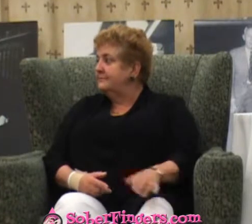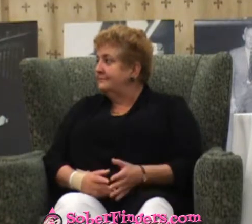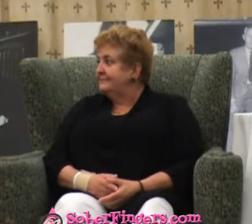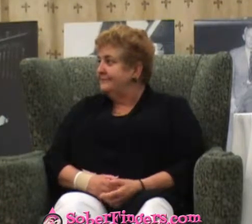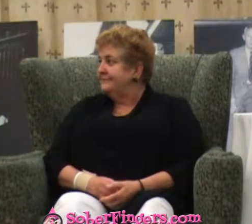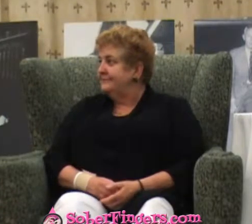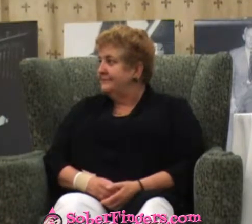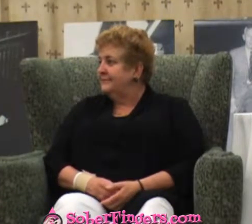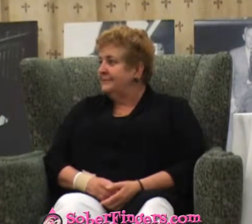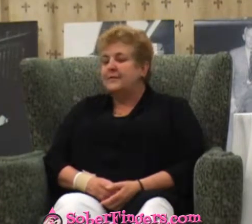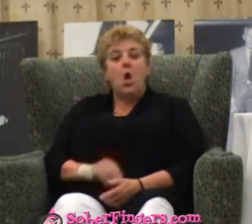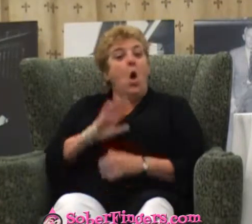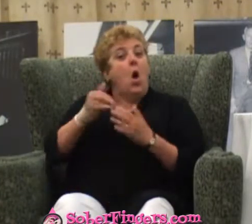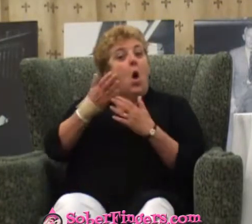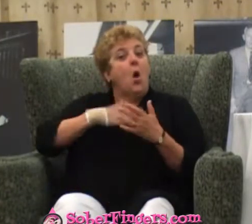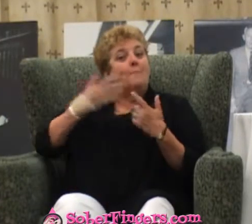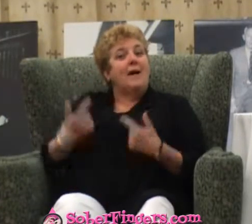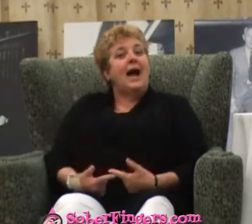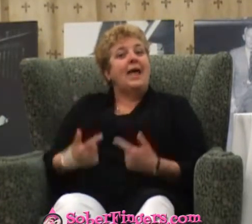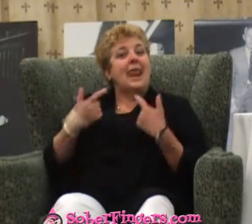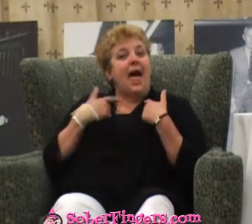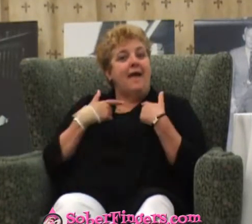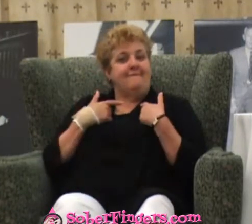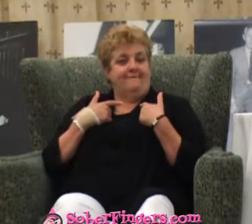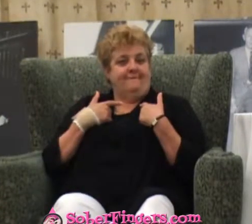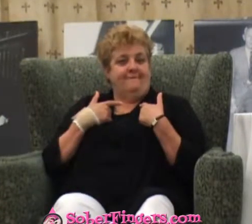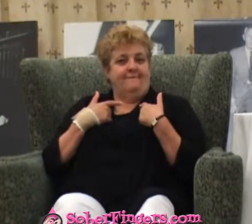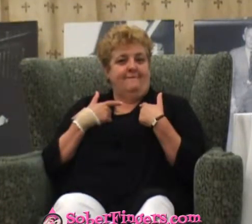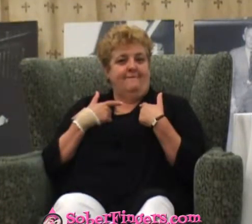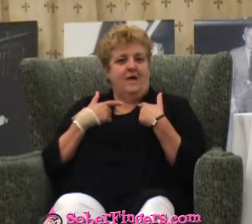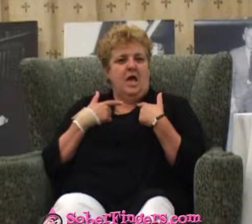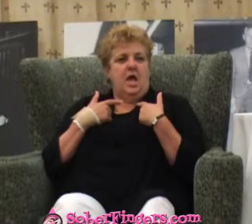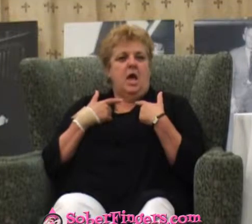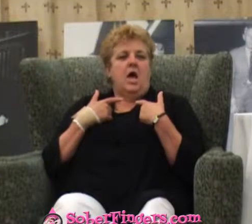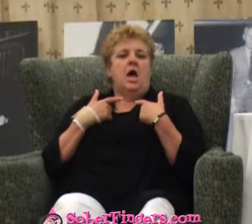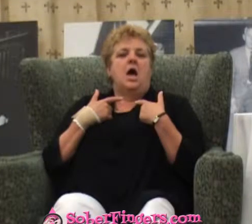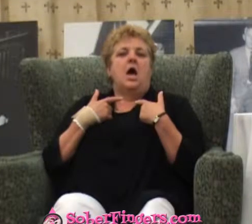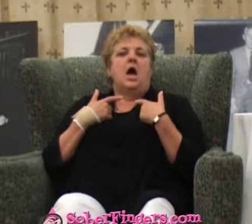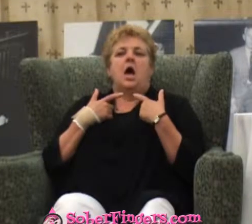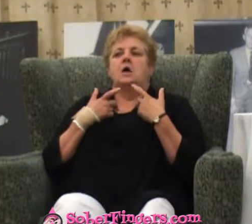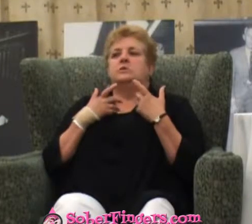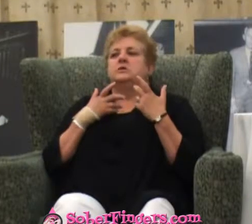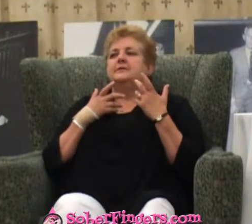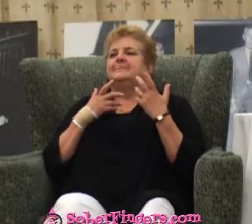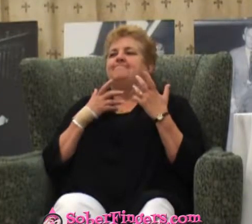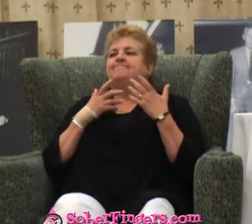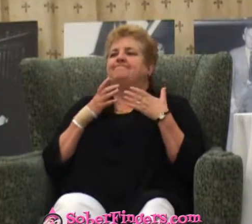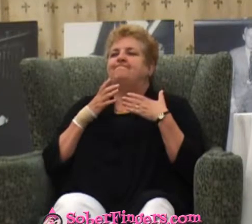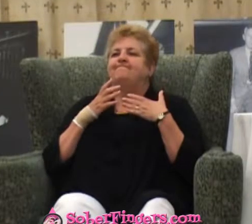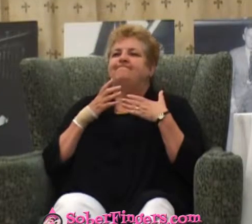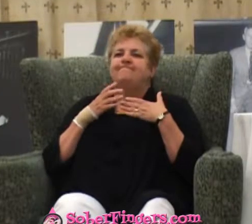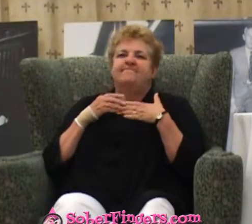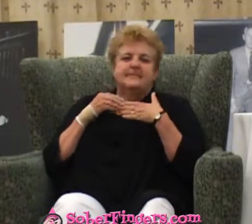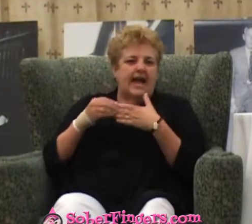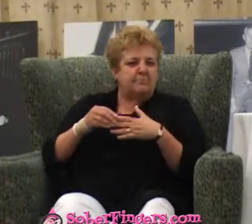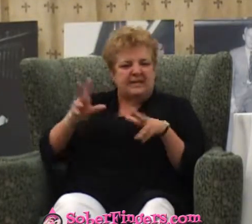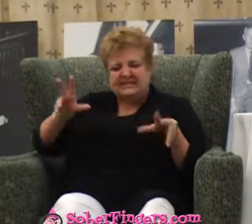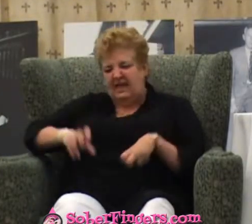See, all of my life I was driven. I was driven by selfishness. I was driven by dishonesty. I was driven